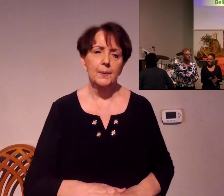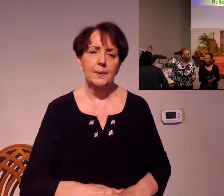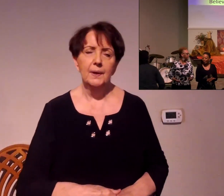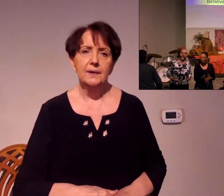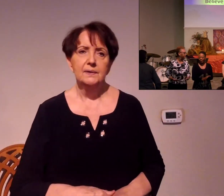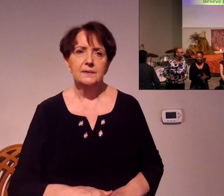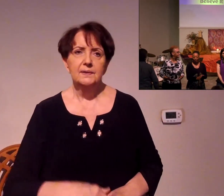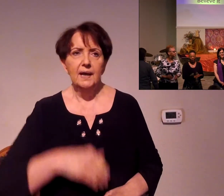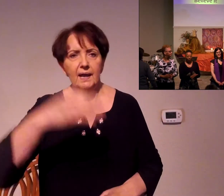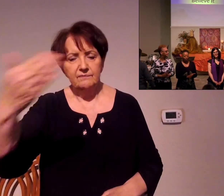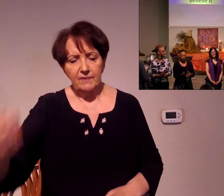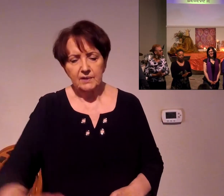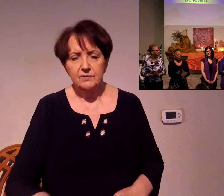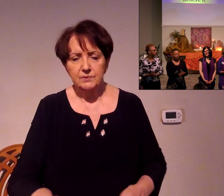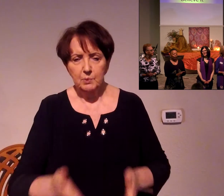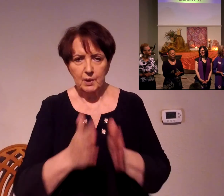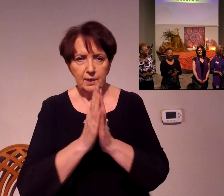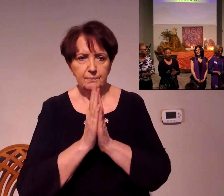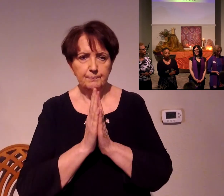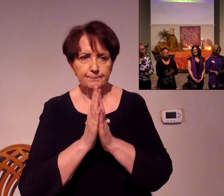I invite us to go within.